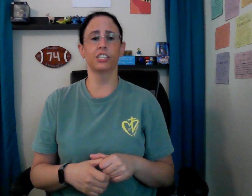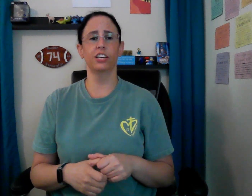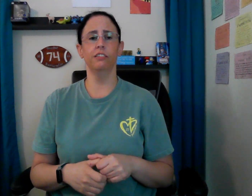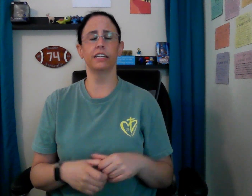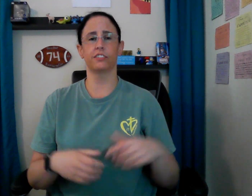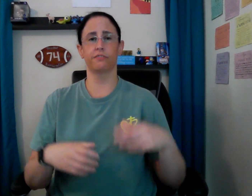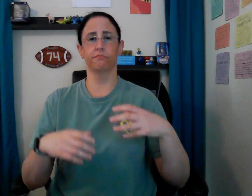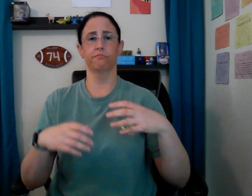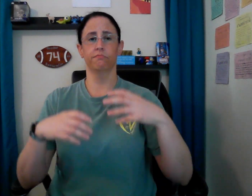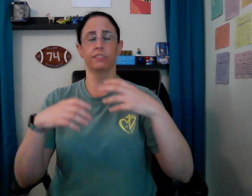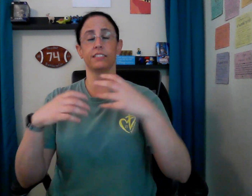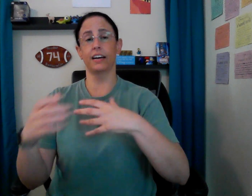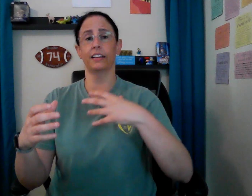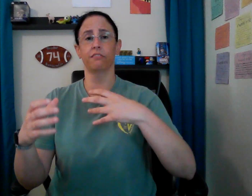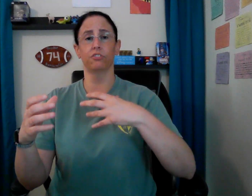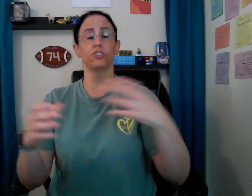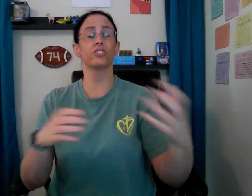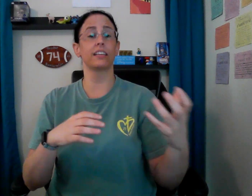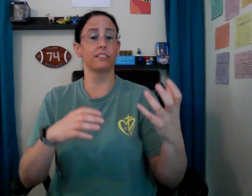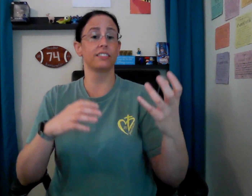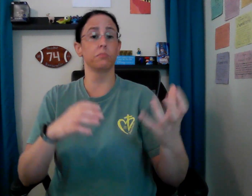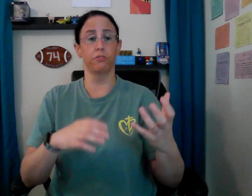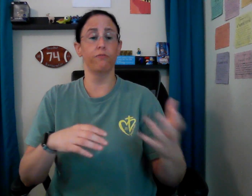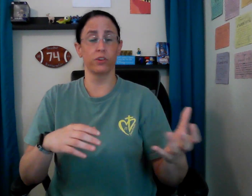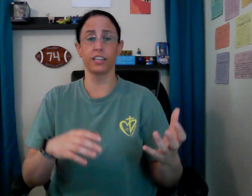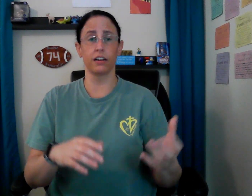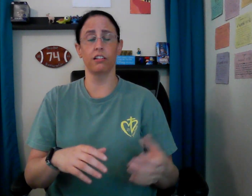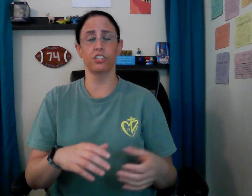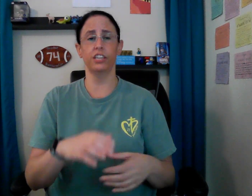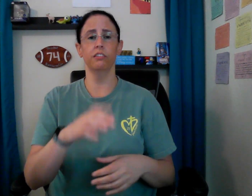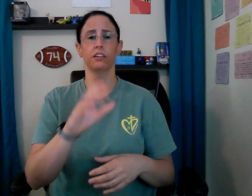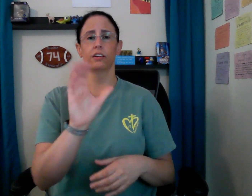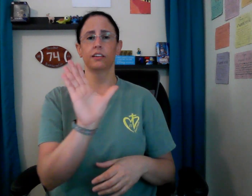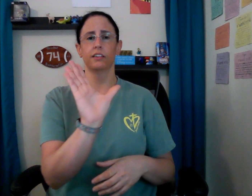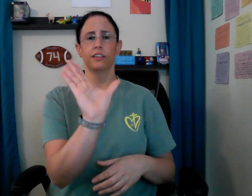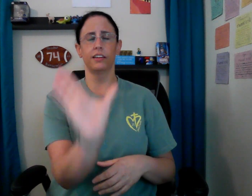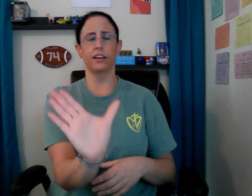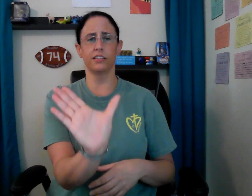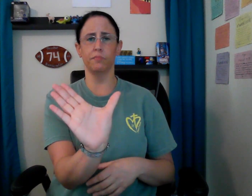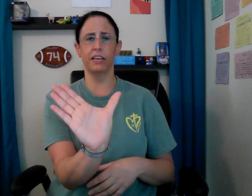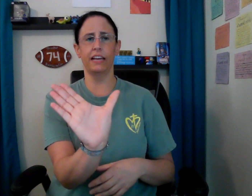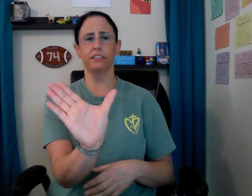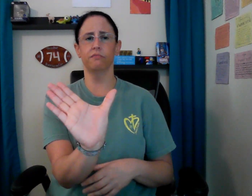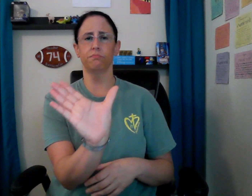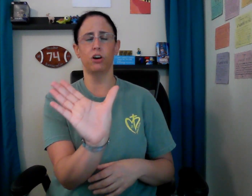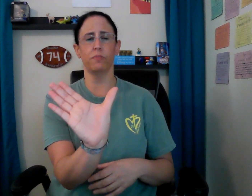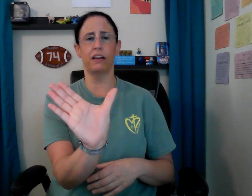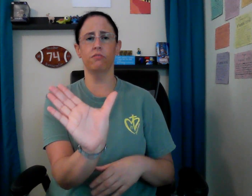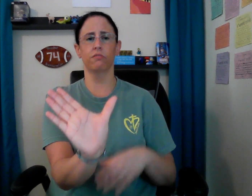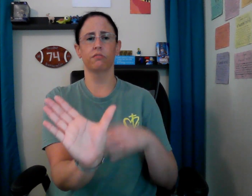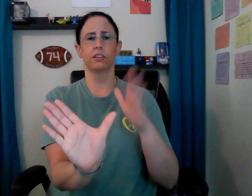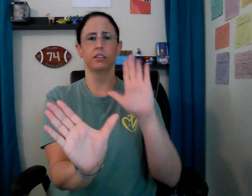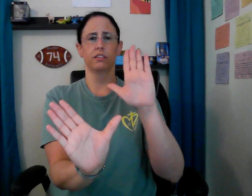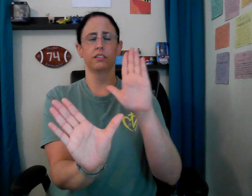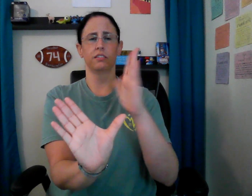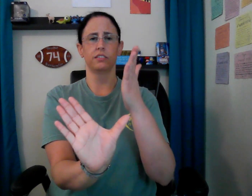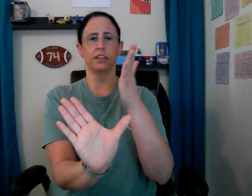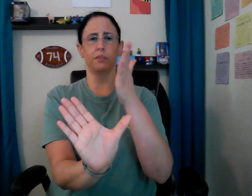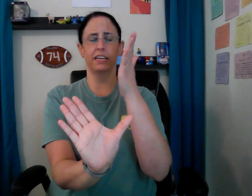Psychology, the sign looks like the symbol for psychology. Non-dominant hand, palm out. Dominant